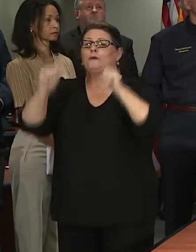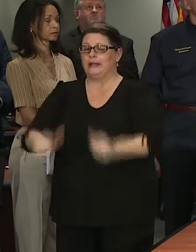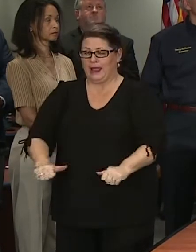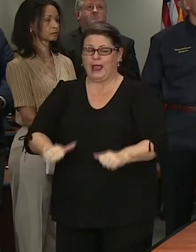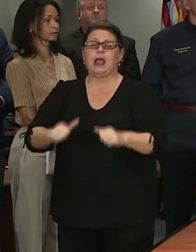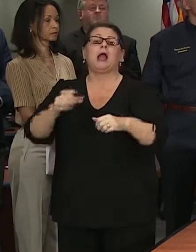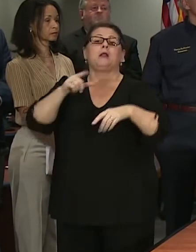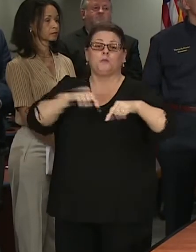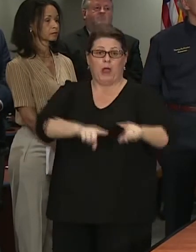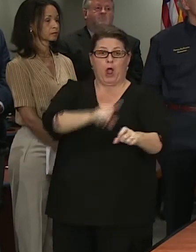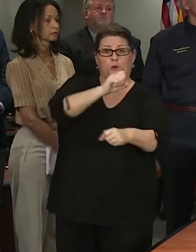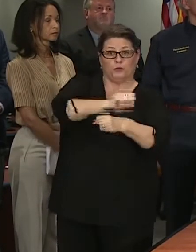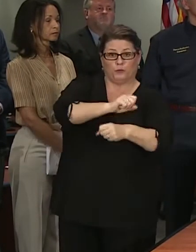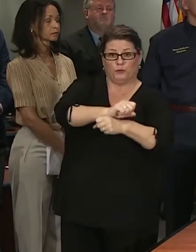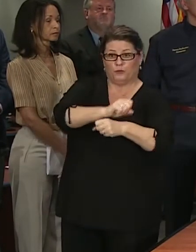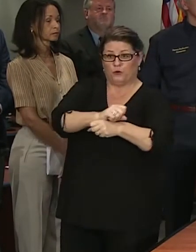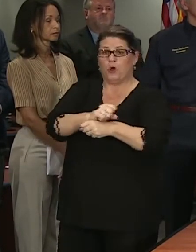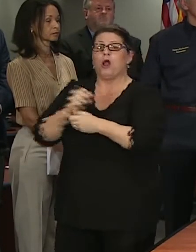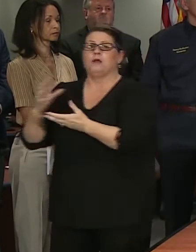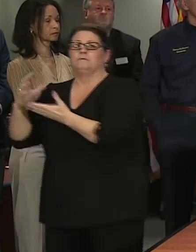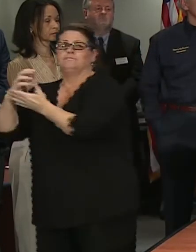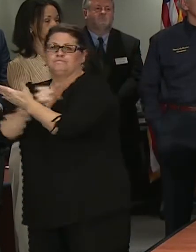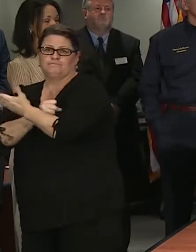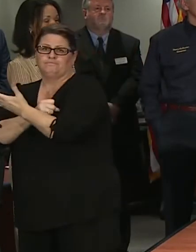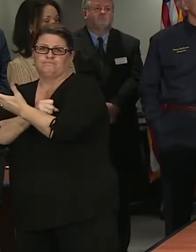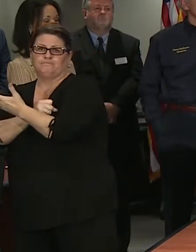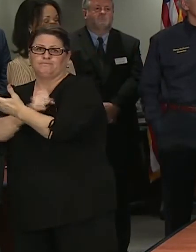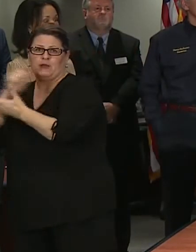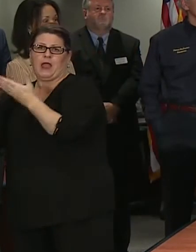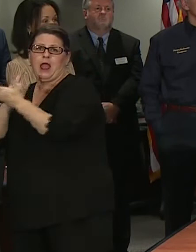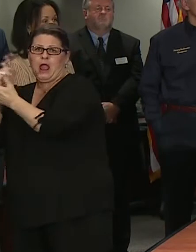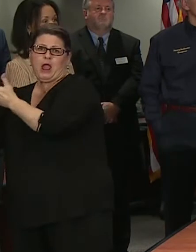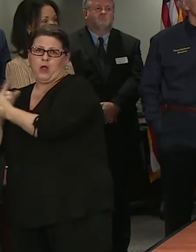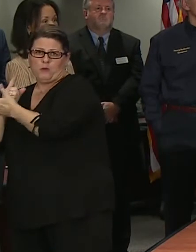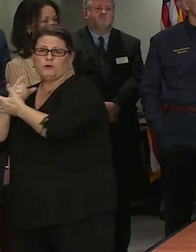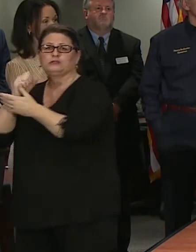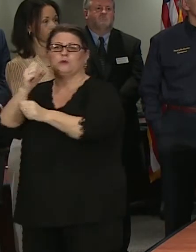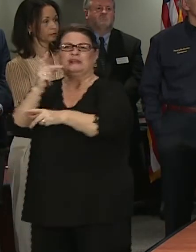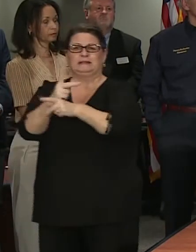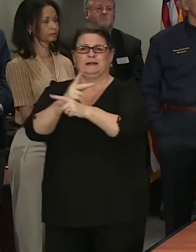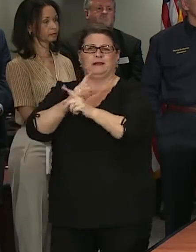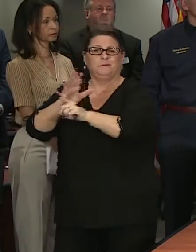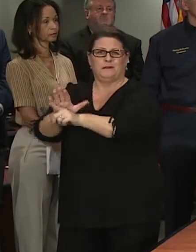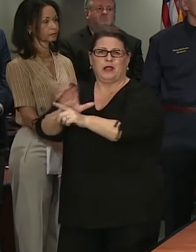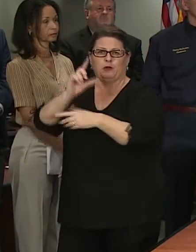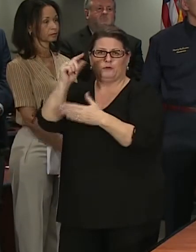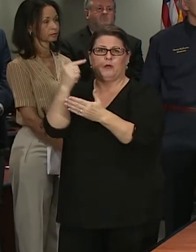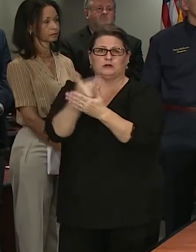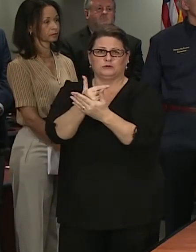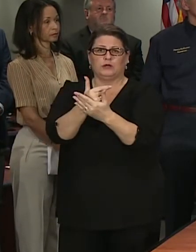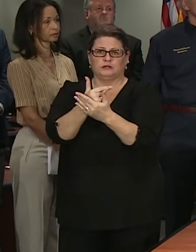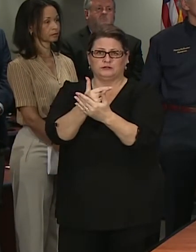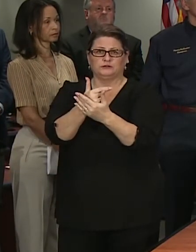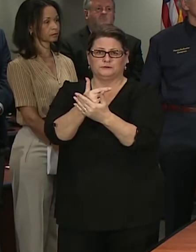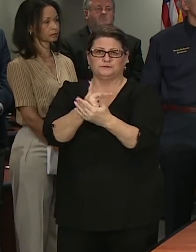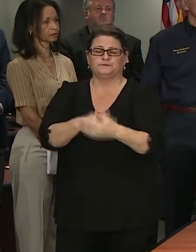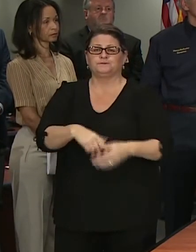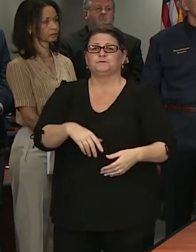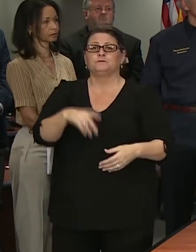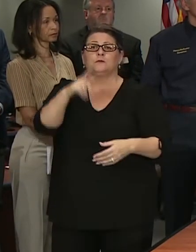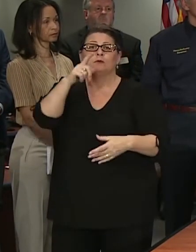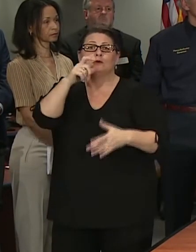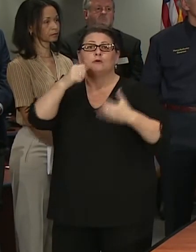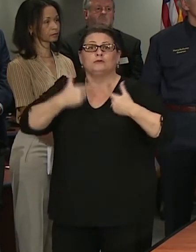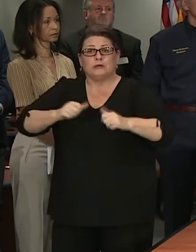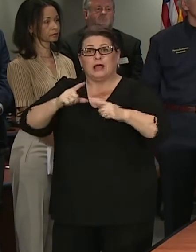so that those students could still graduate. We have relaxed other in-person school requirements to allow students to continue the path of